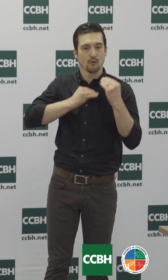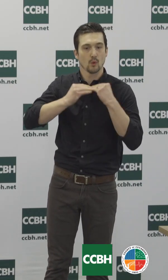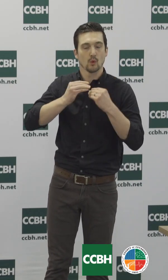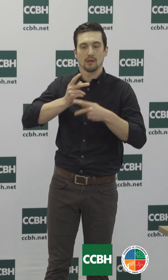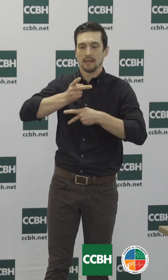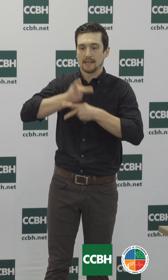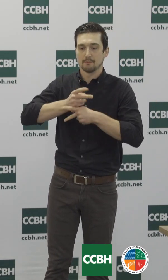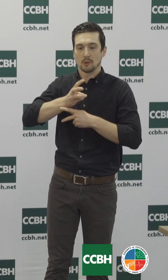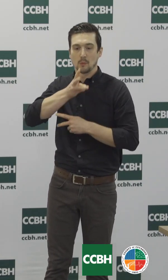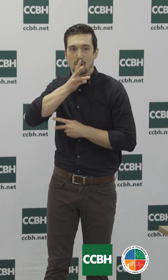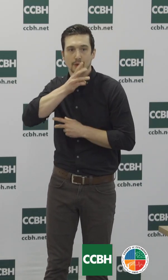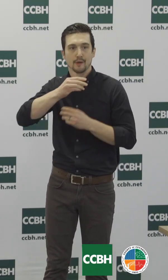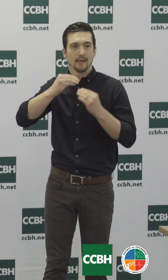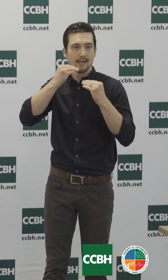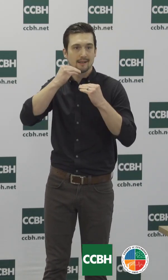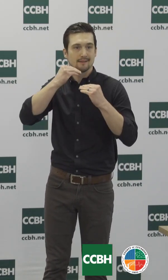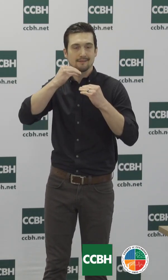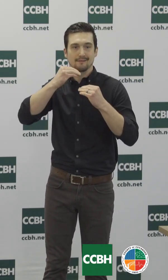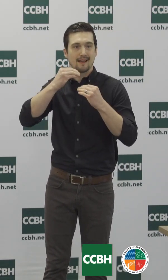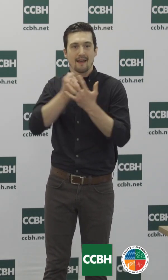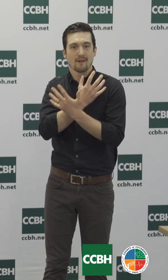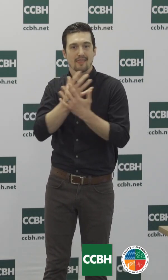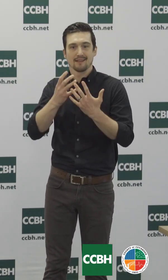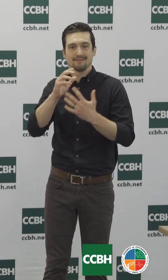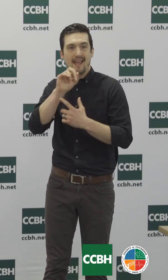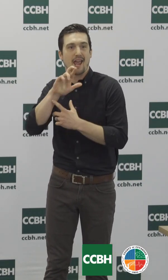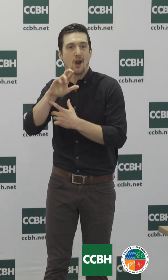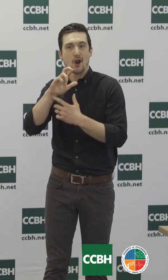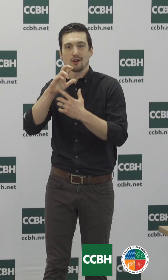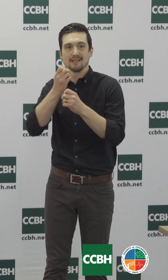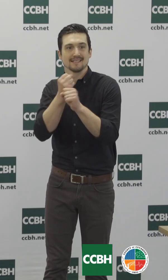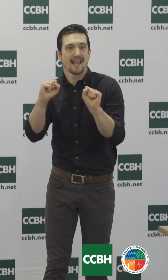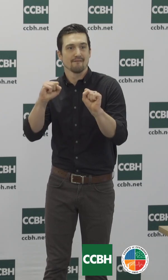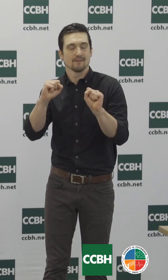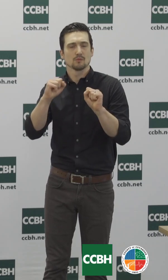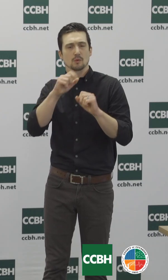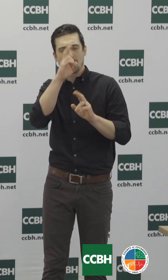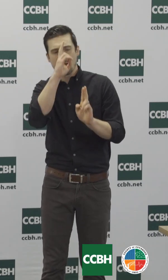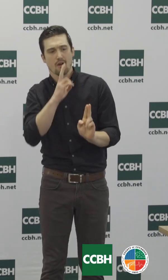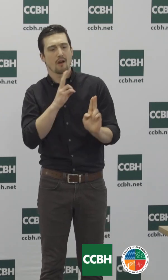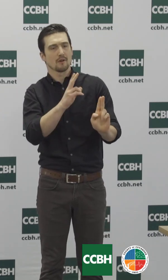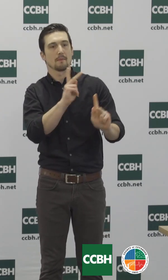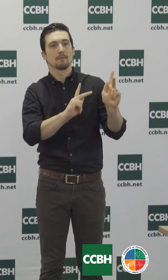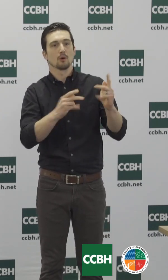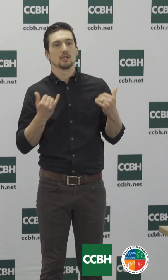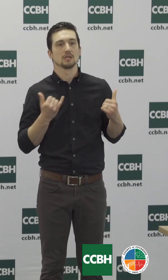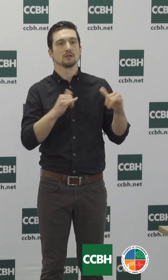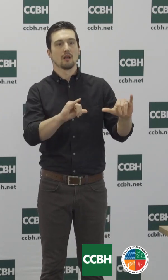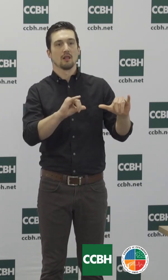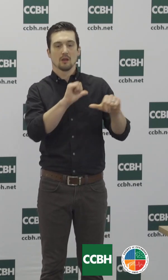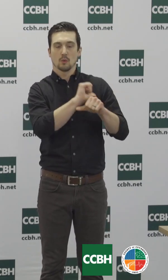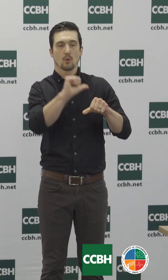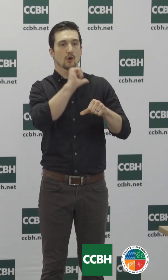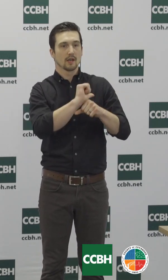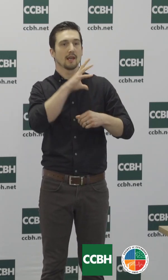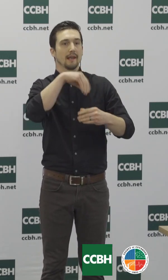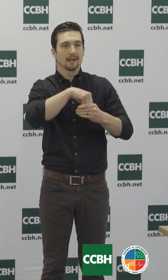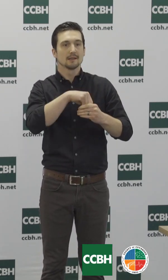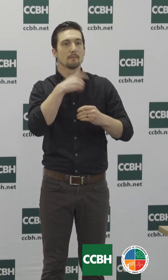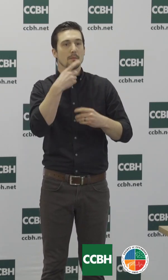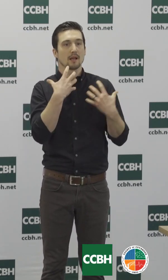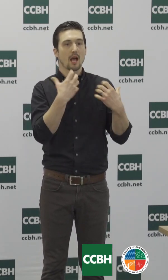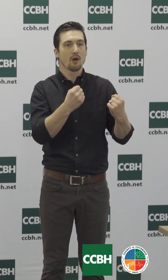water and air clean and safe. And so we just really want to honor those people who are our public health workforce,